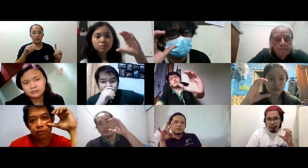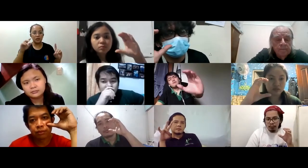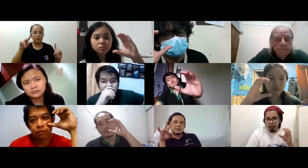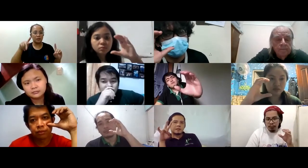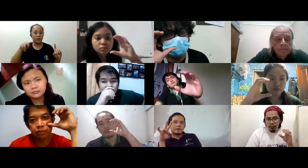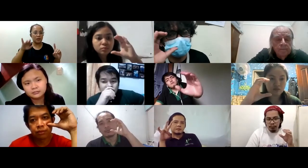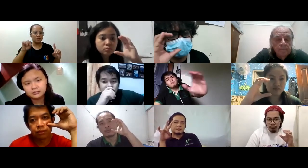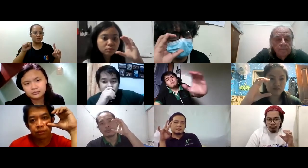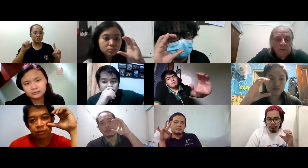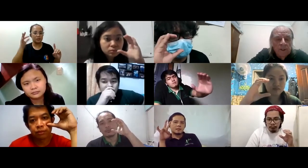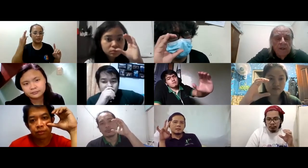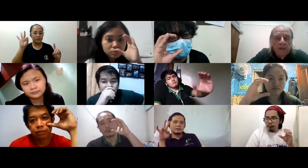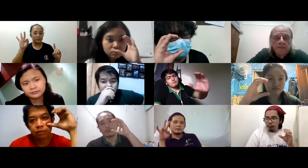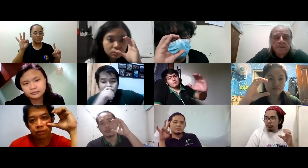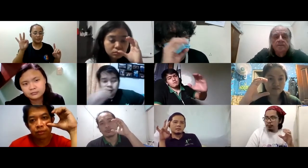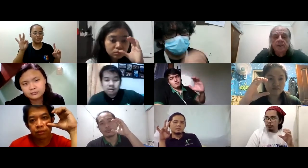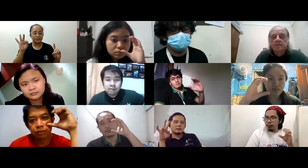C. C. C, yes, yes.